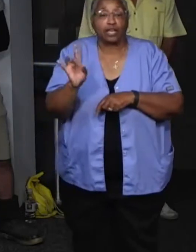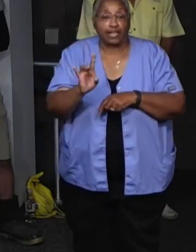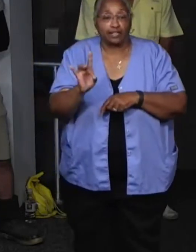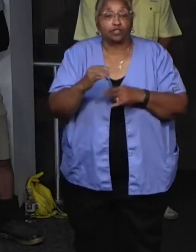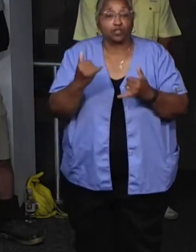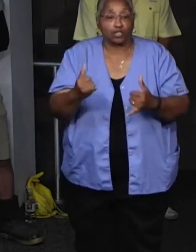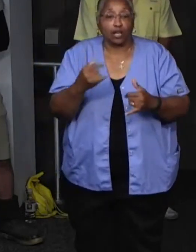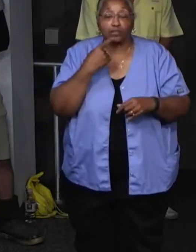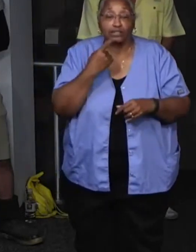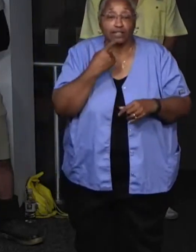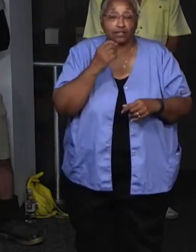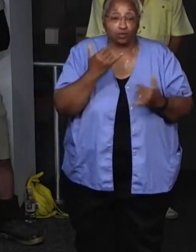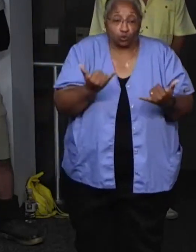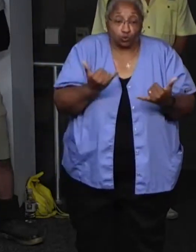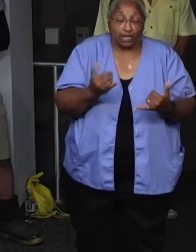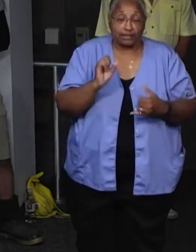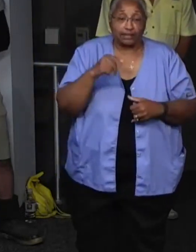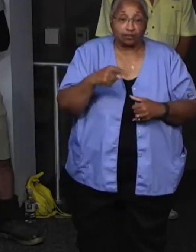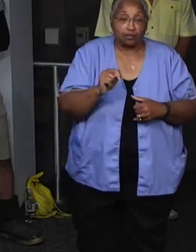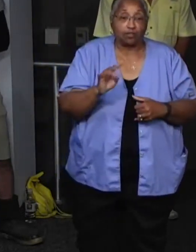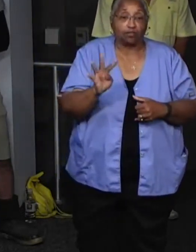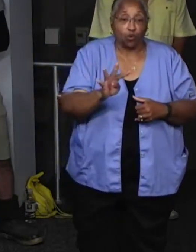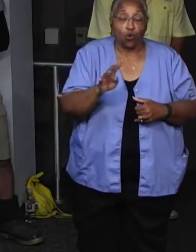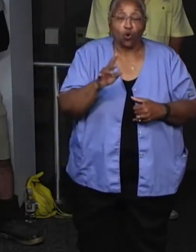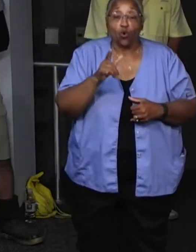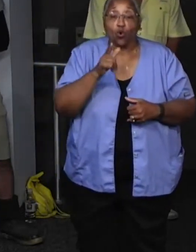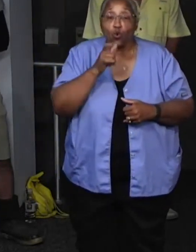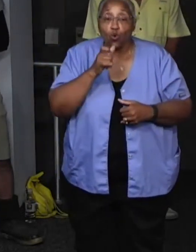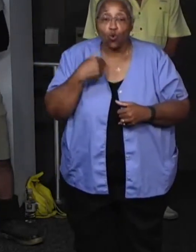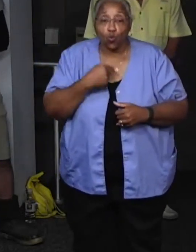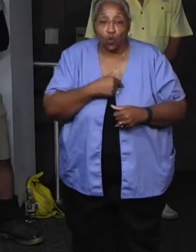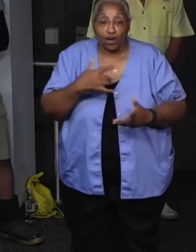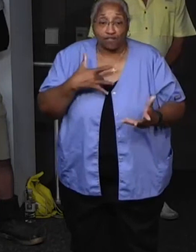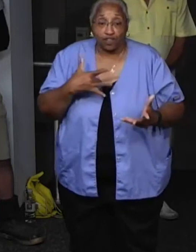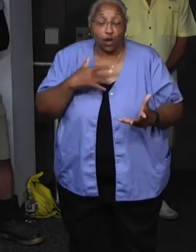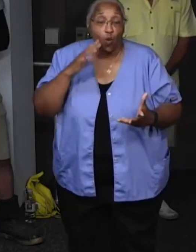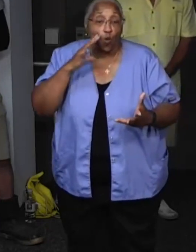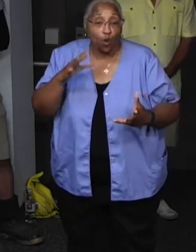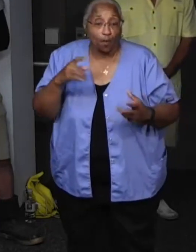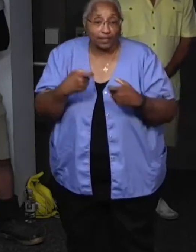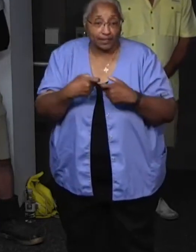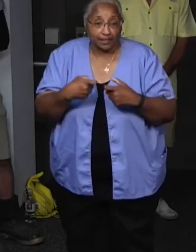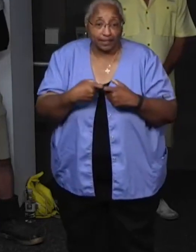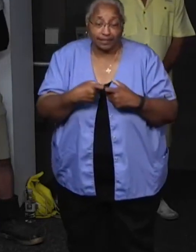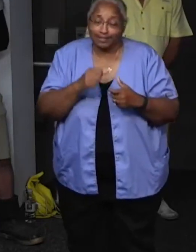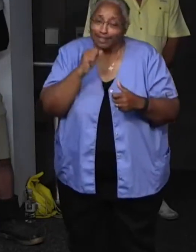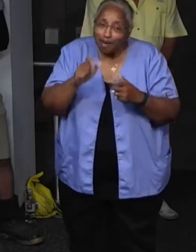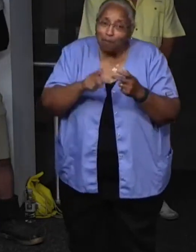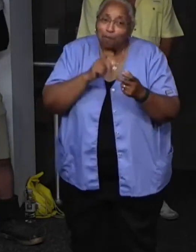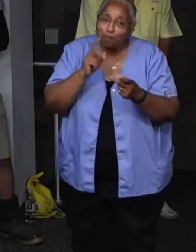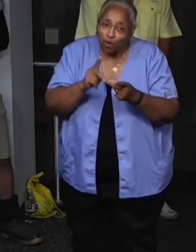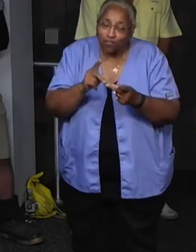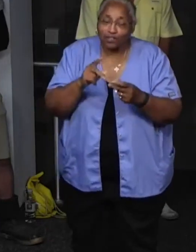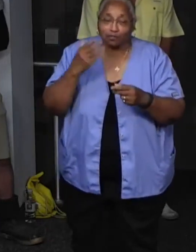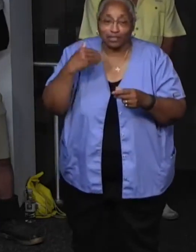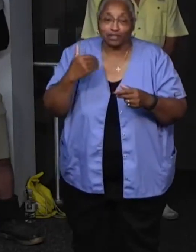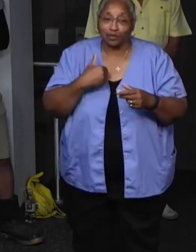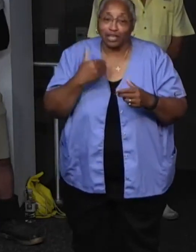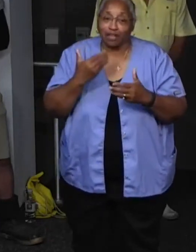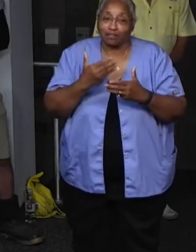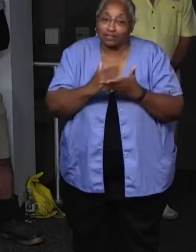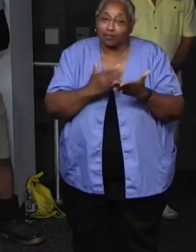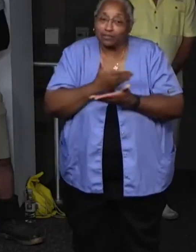today's September 4th, who is going to be on or predicted to be on. It's an estimate still, right? Nothing's perfect. There are unforeseen circumstances out